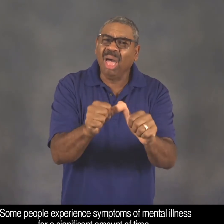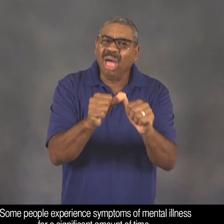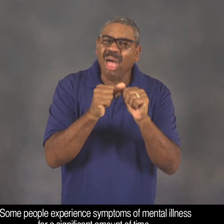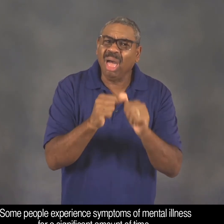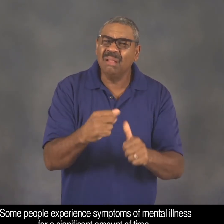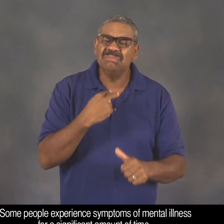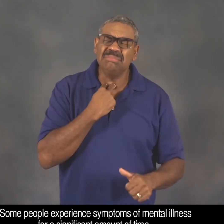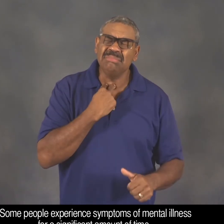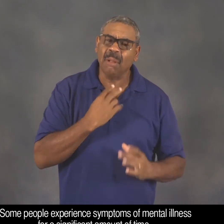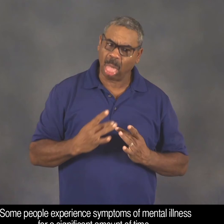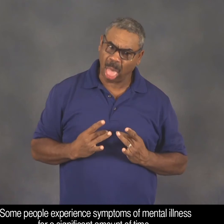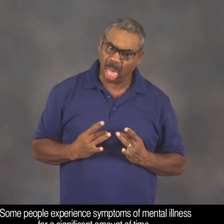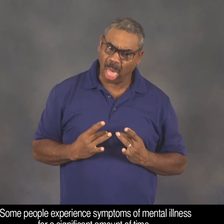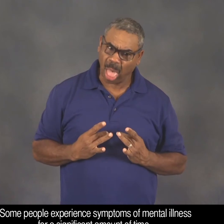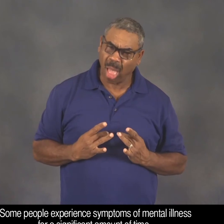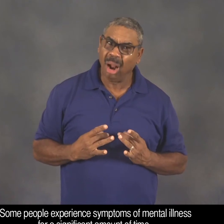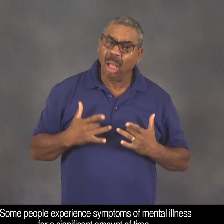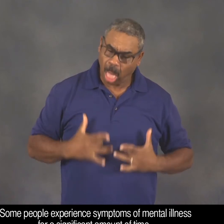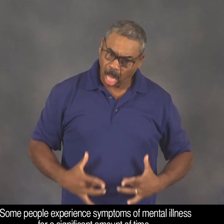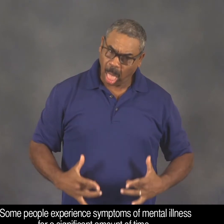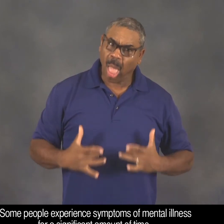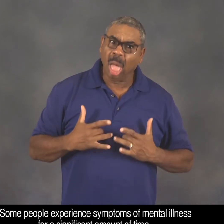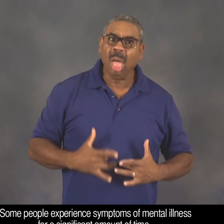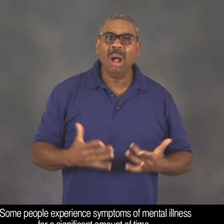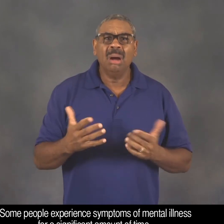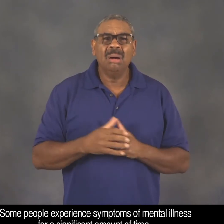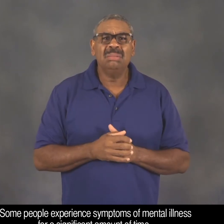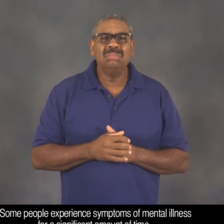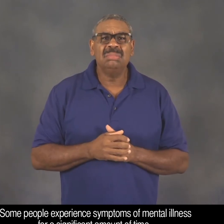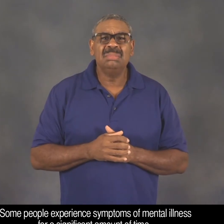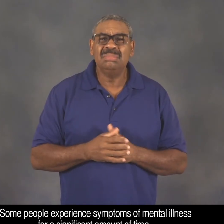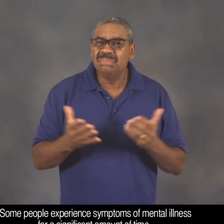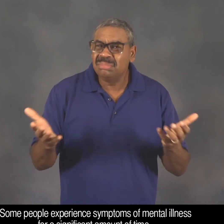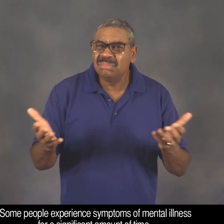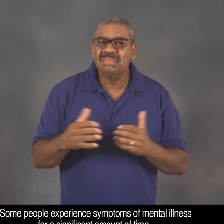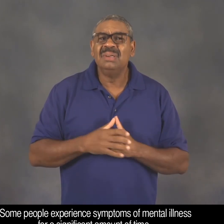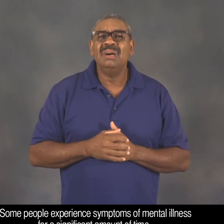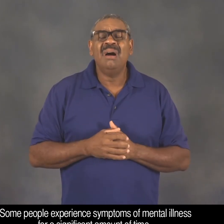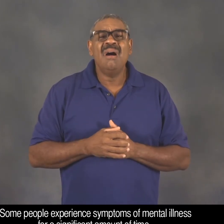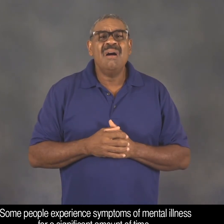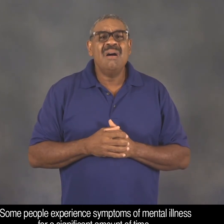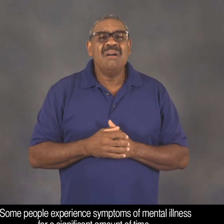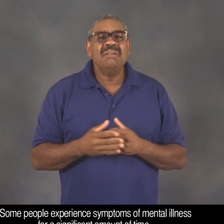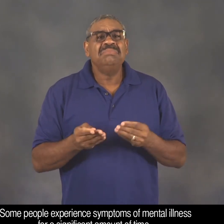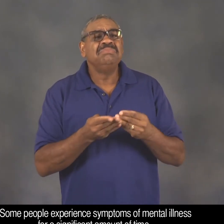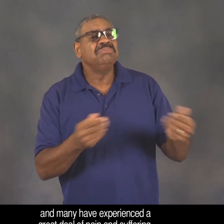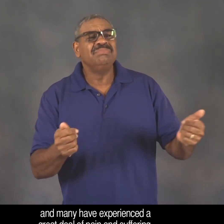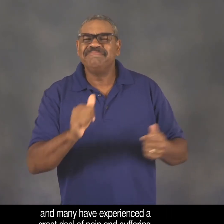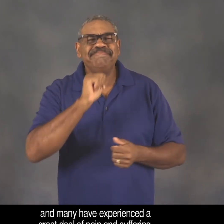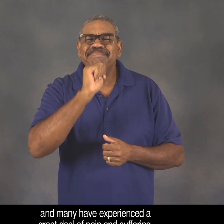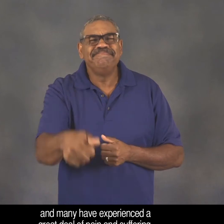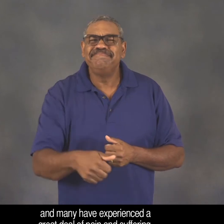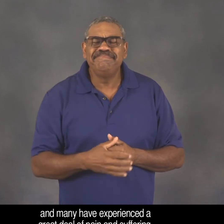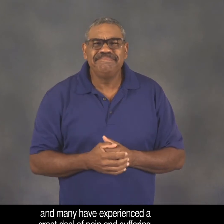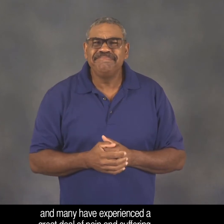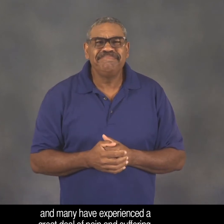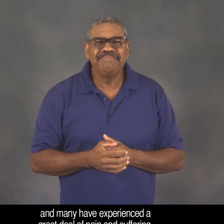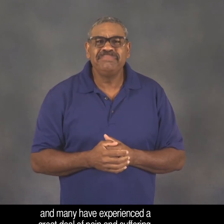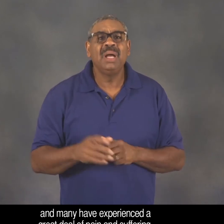Some people experience symptoms of mental illness for a significant amount of time, and many have experienced a